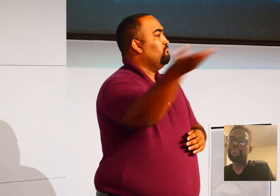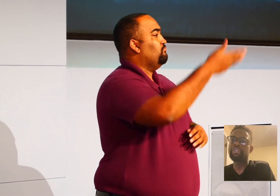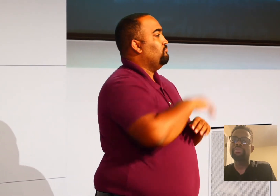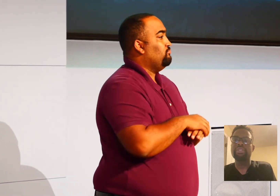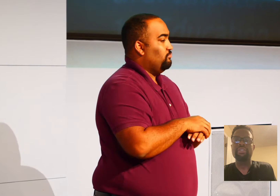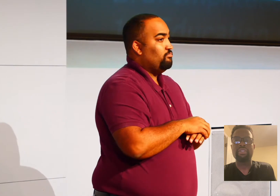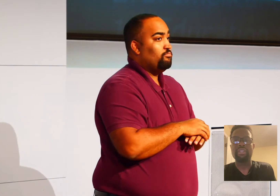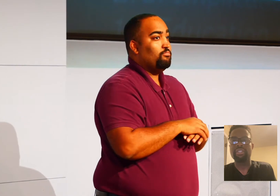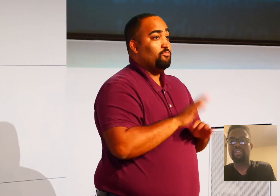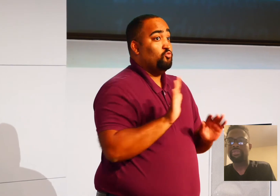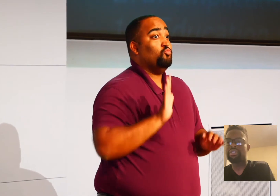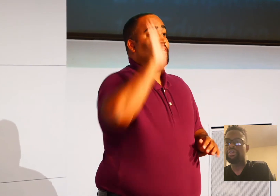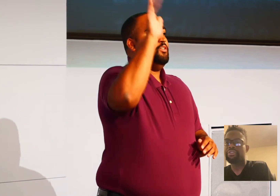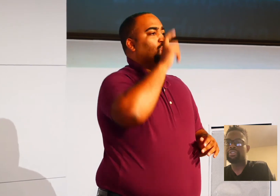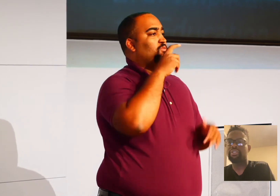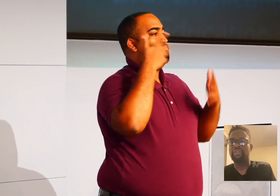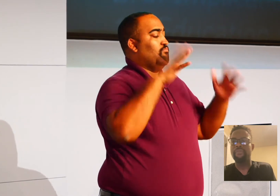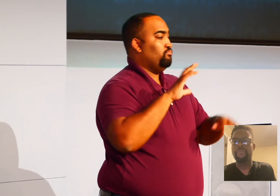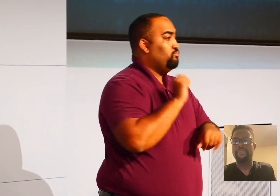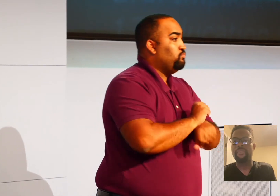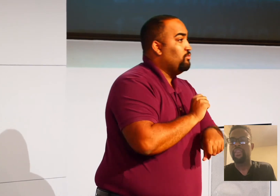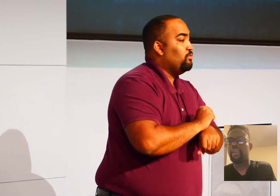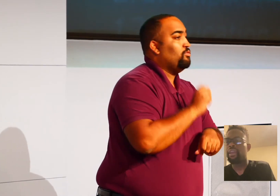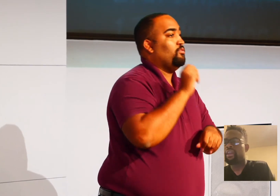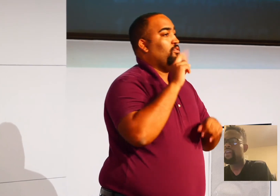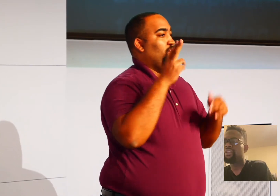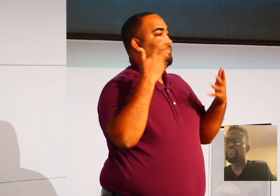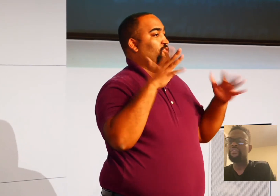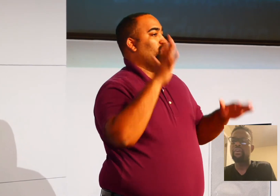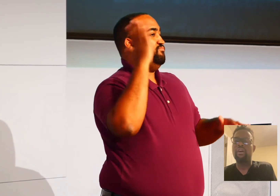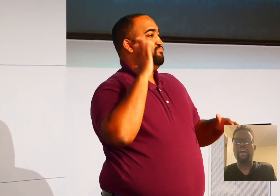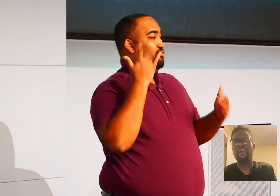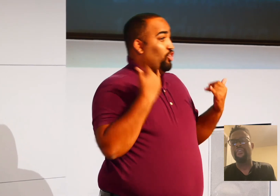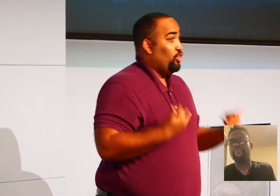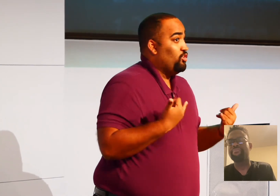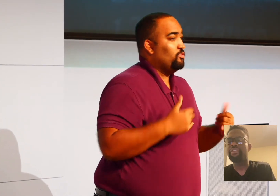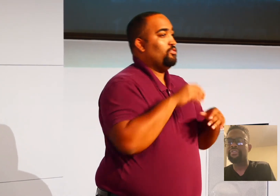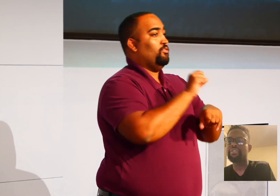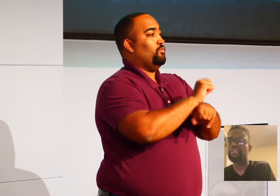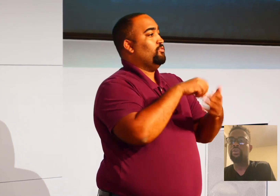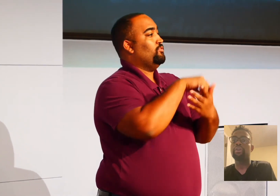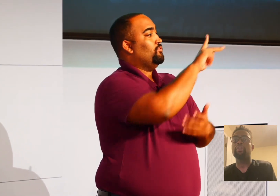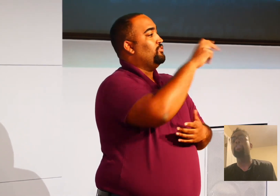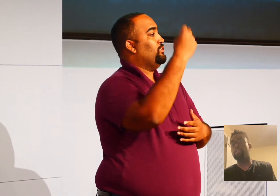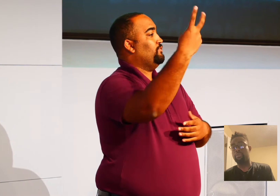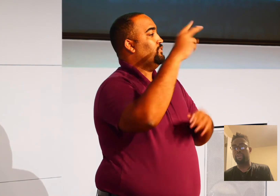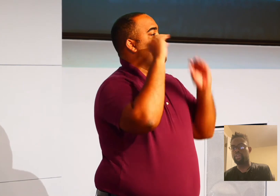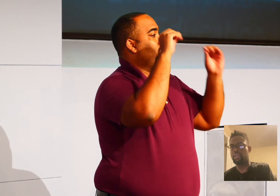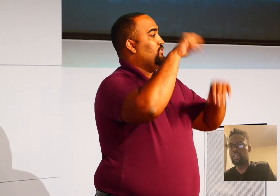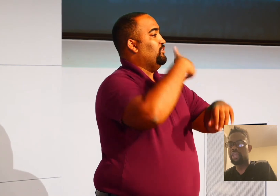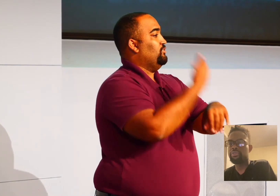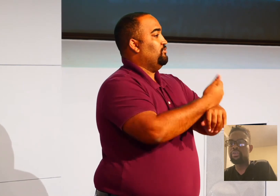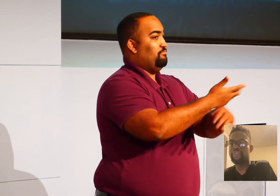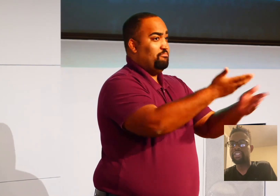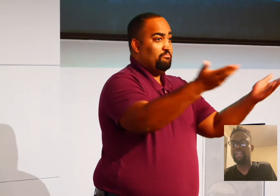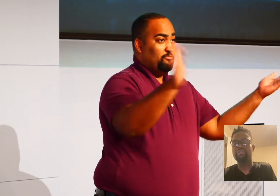into this discussion, I'm just curious to see how many of you all have previously or currently worked in a K through 12 educational